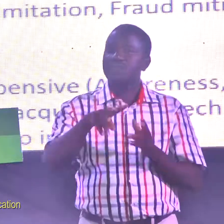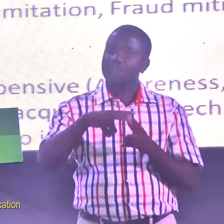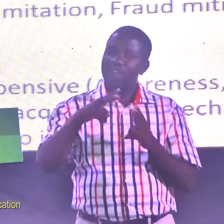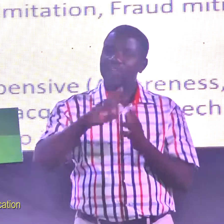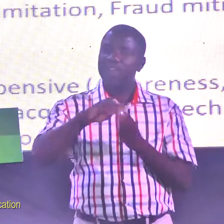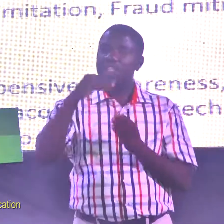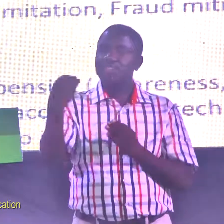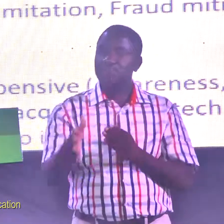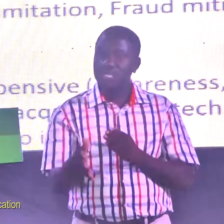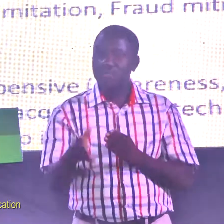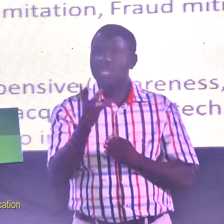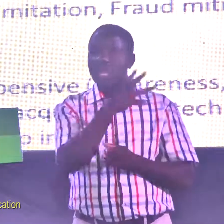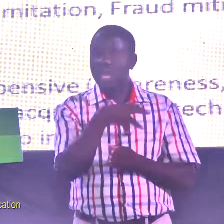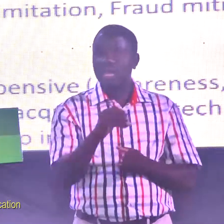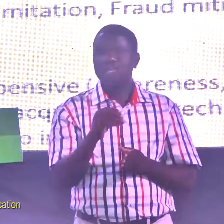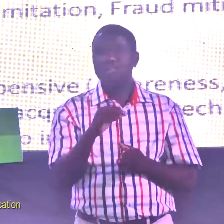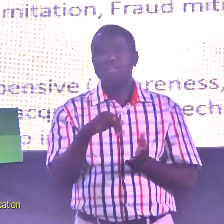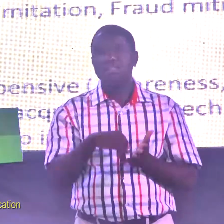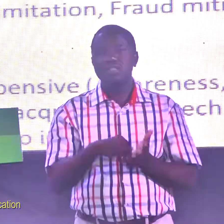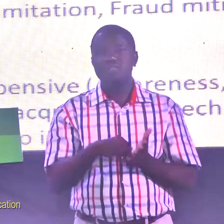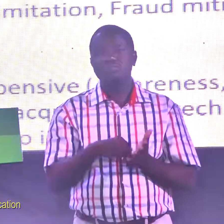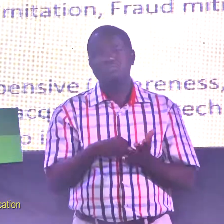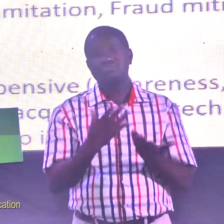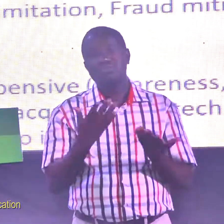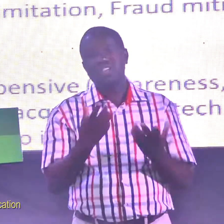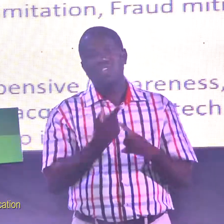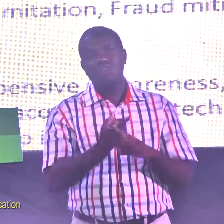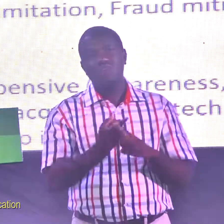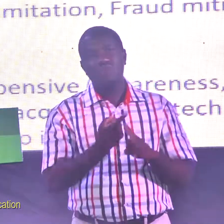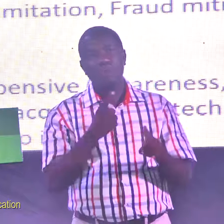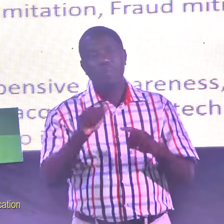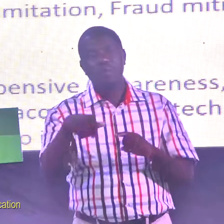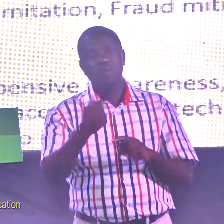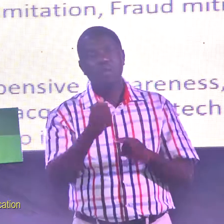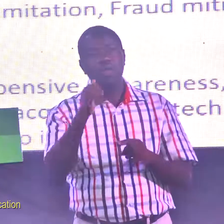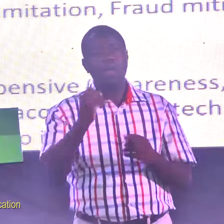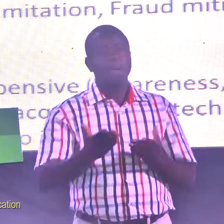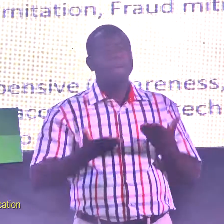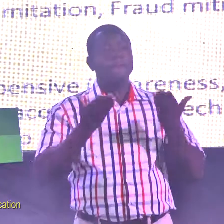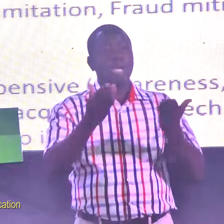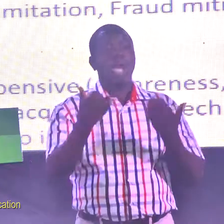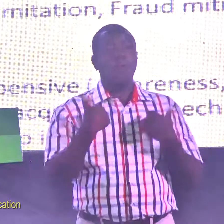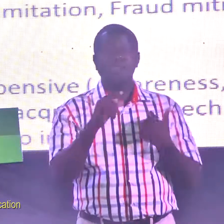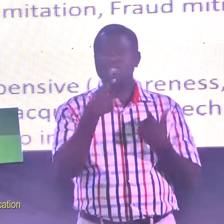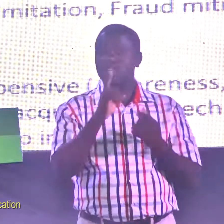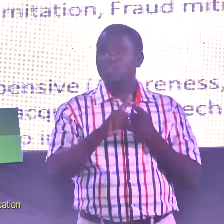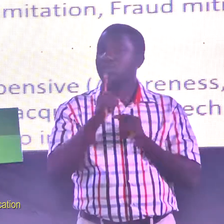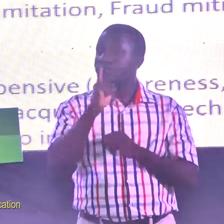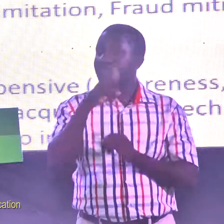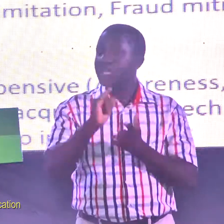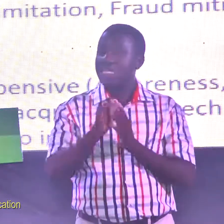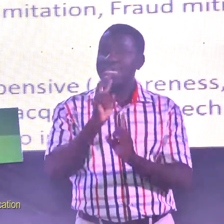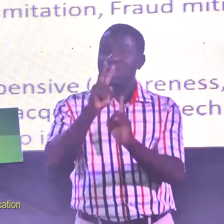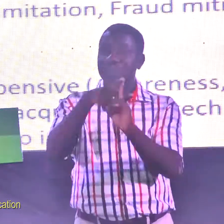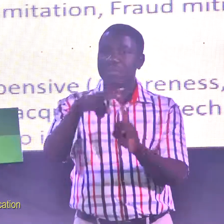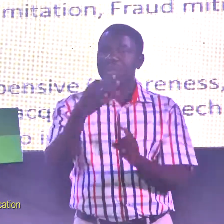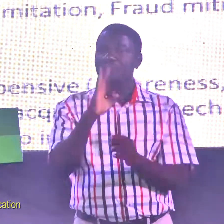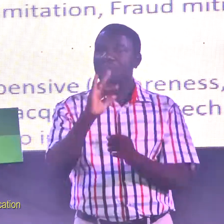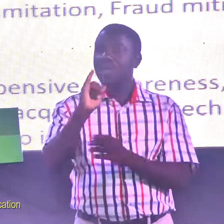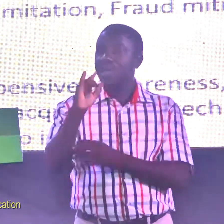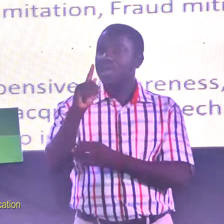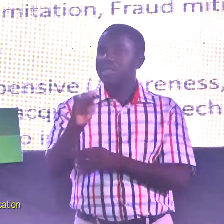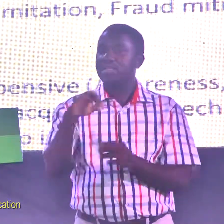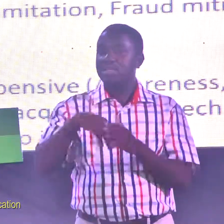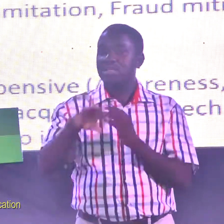expensive, and we've heard from other presentations have attested to the fact that implementation of IT